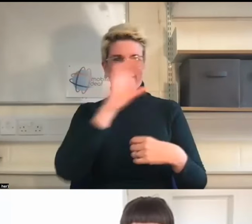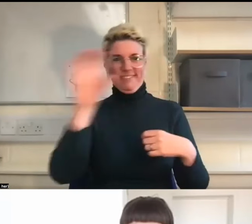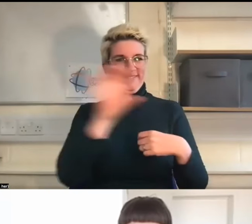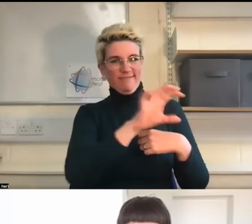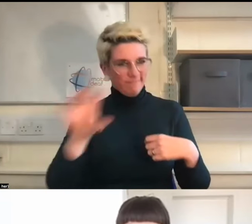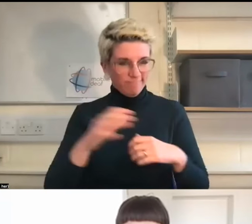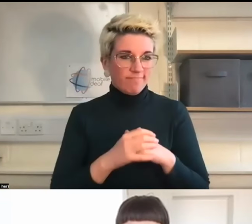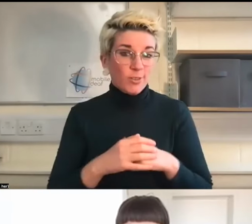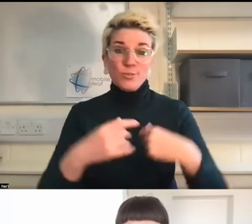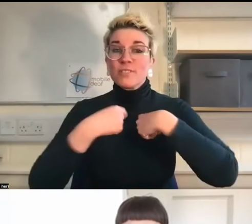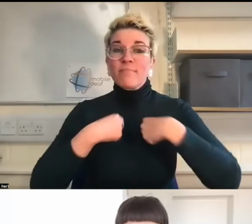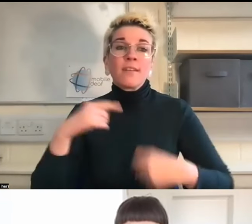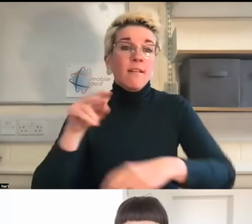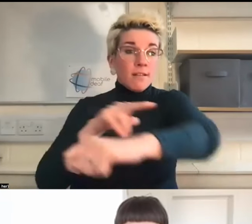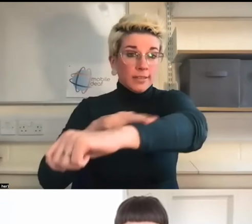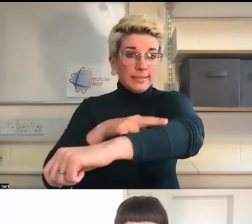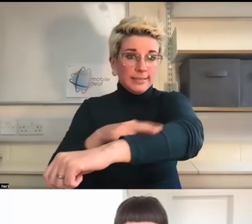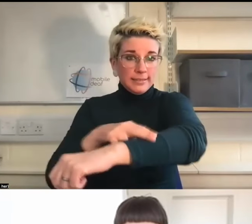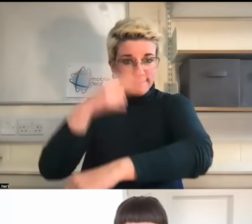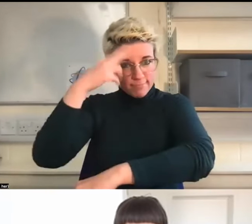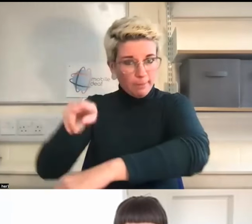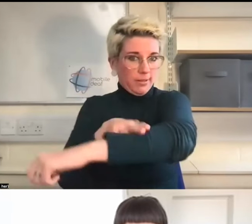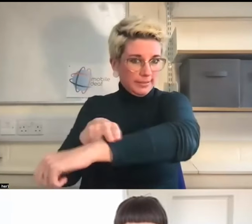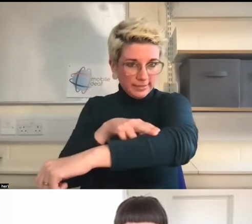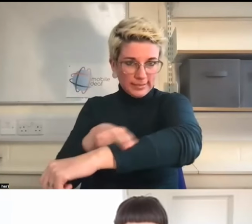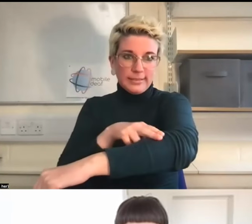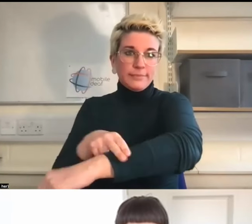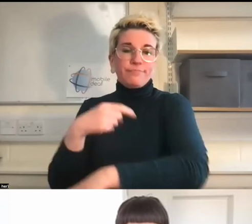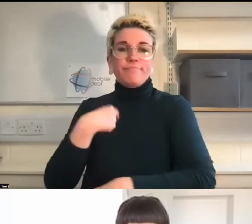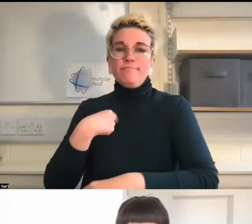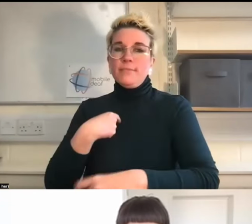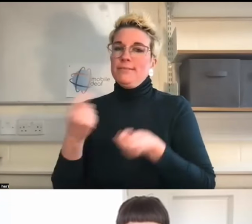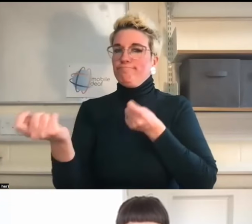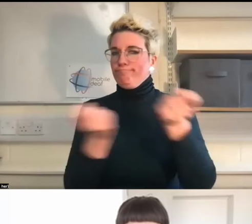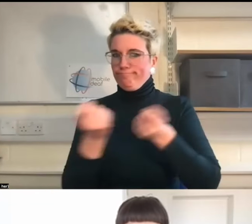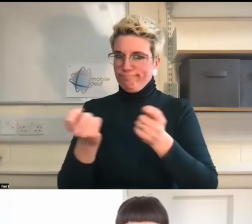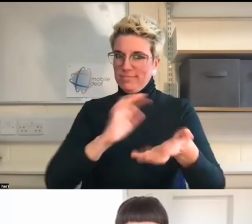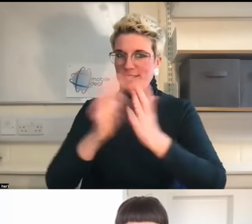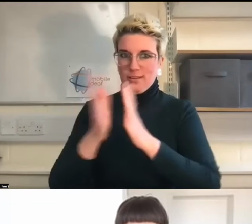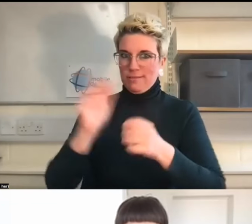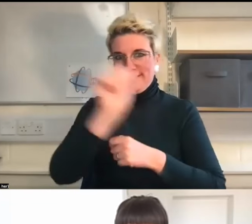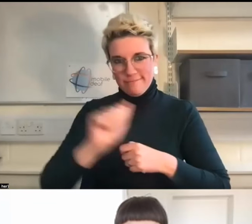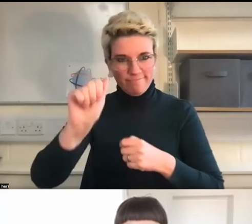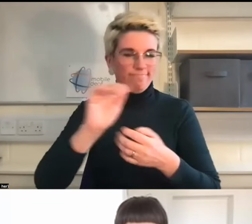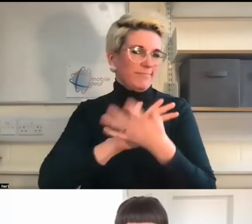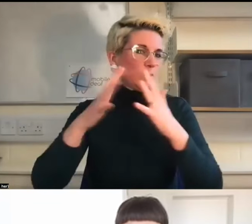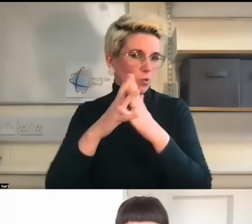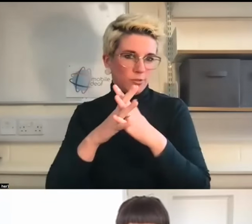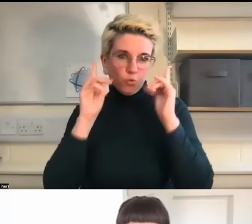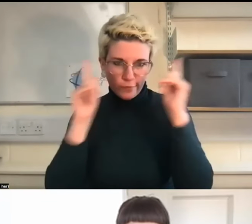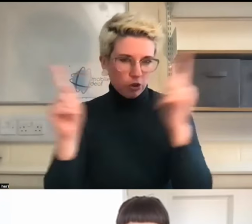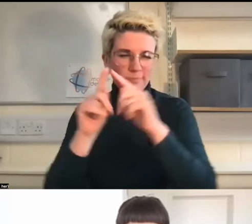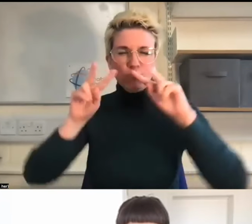of the presenters here that you can see on Zoom to introduce themselves. I'm Annalise Koesters, this is my sign name, and